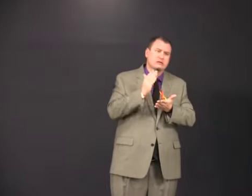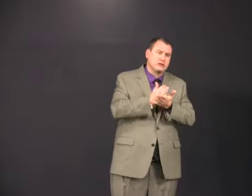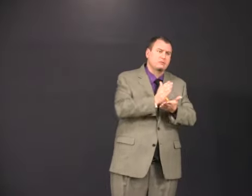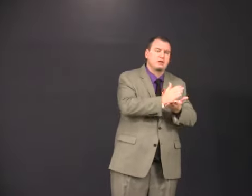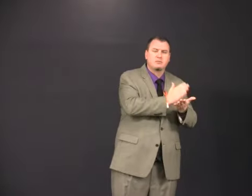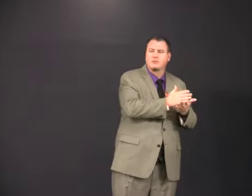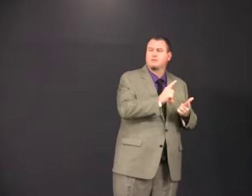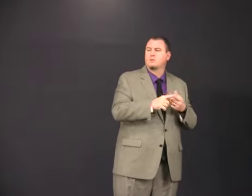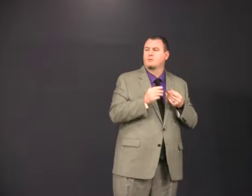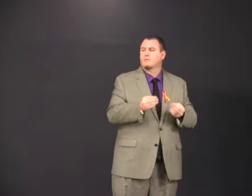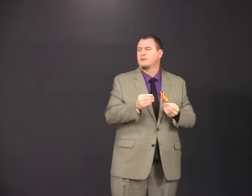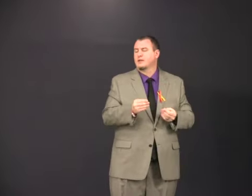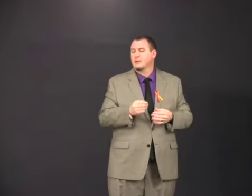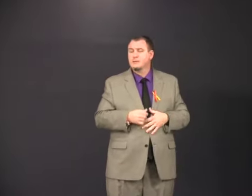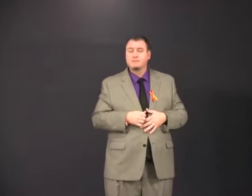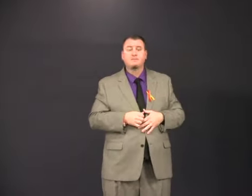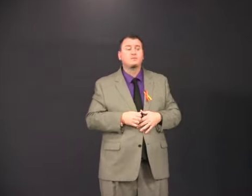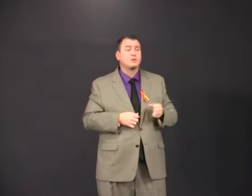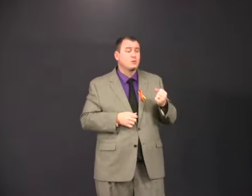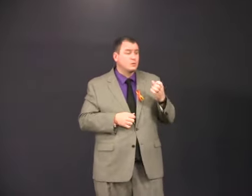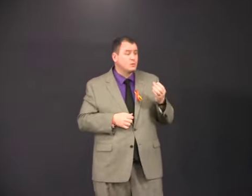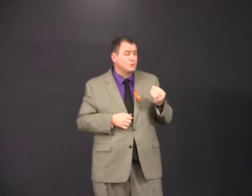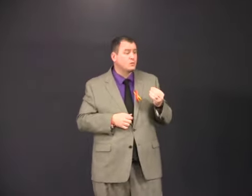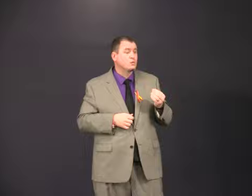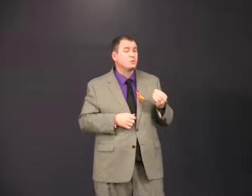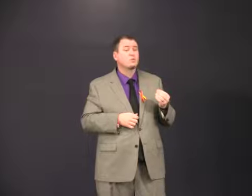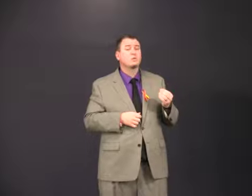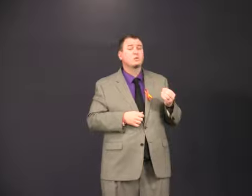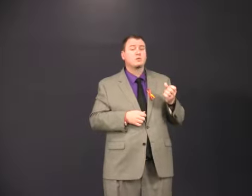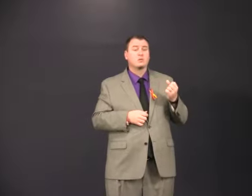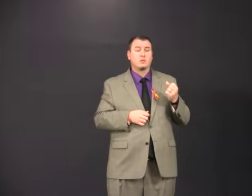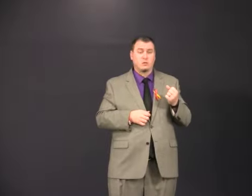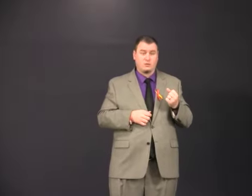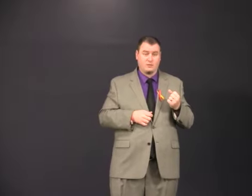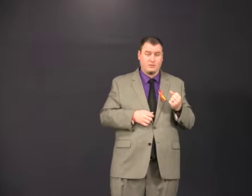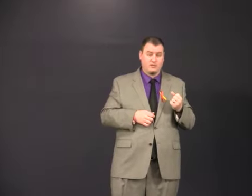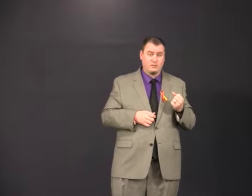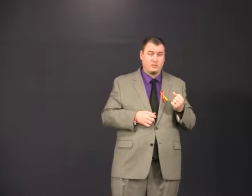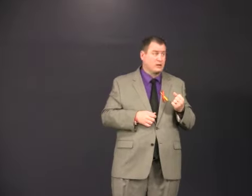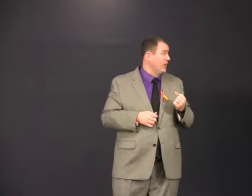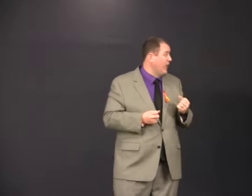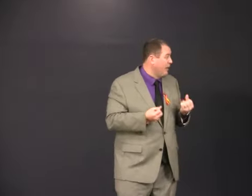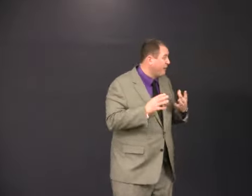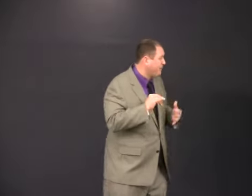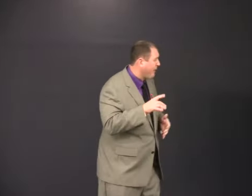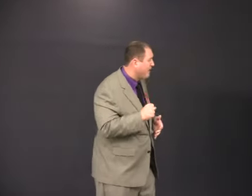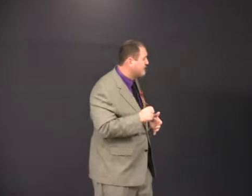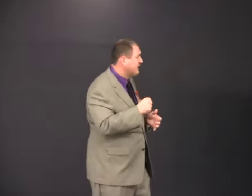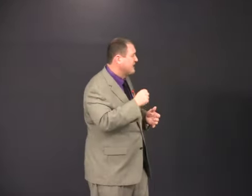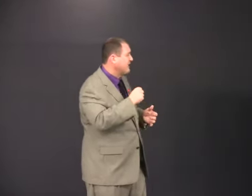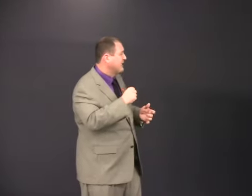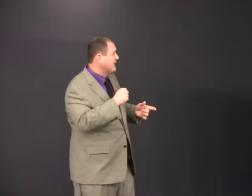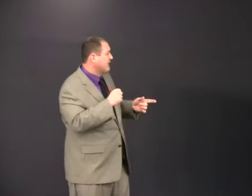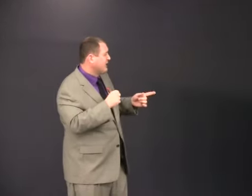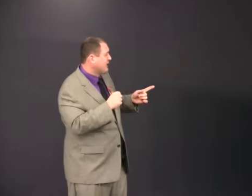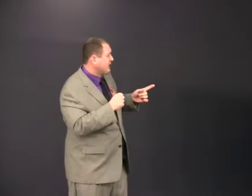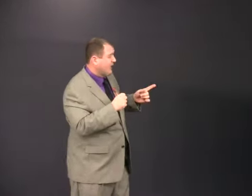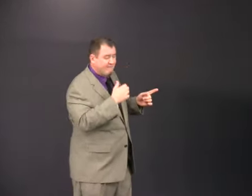horse, and again, you know, there would be several stops in the animals. Someone